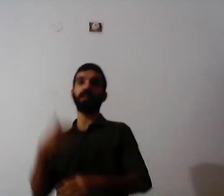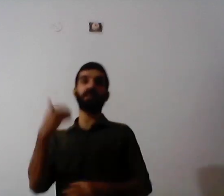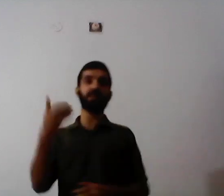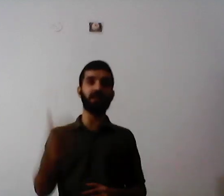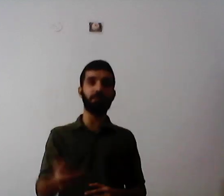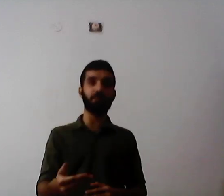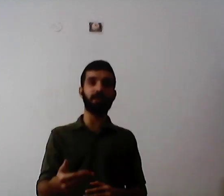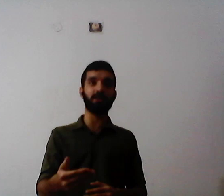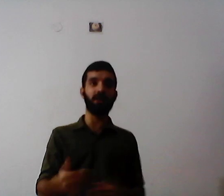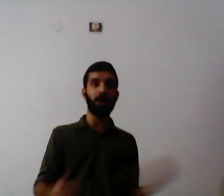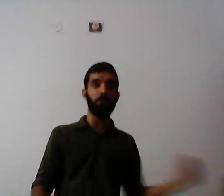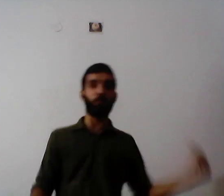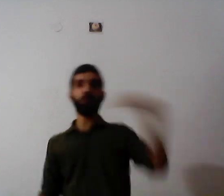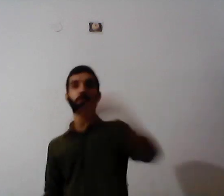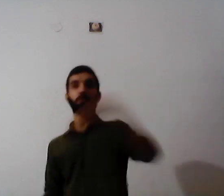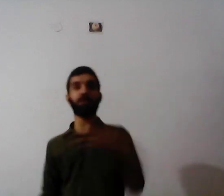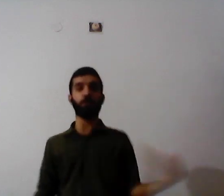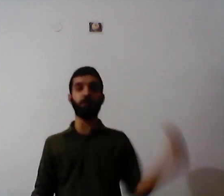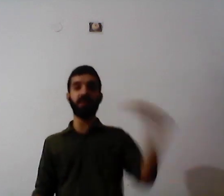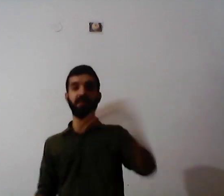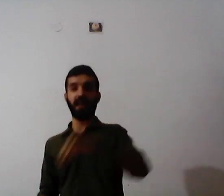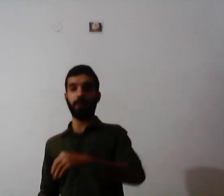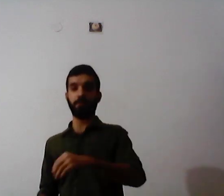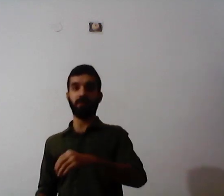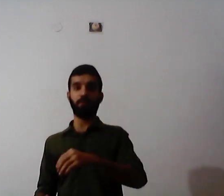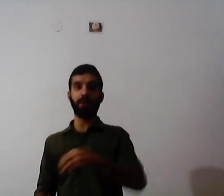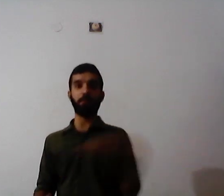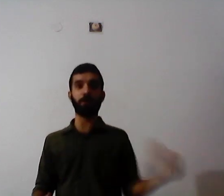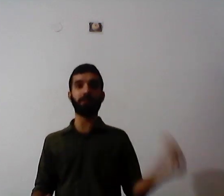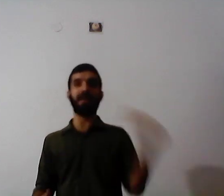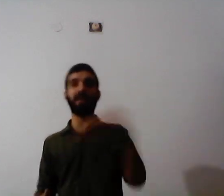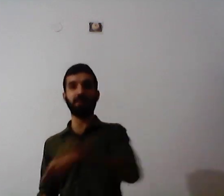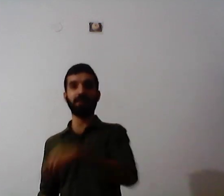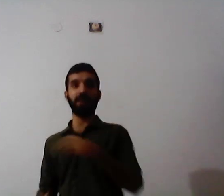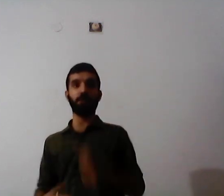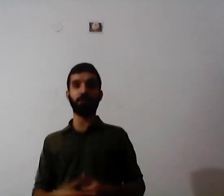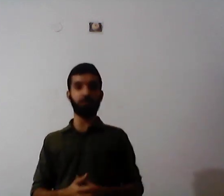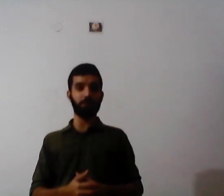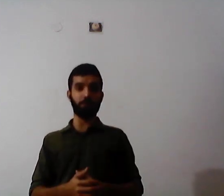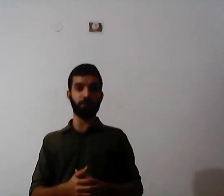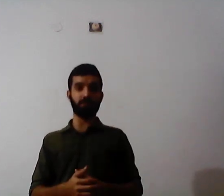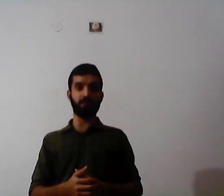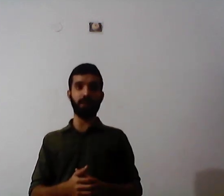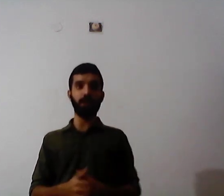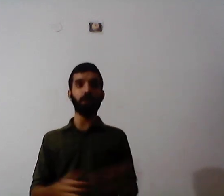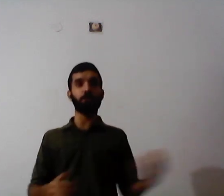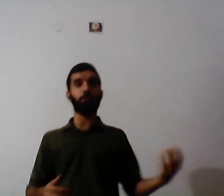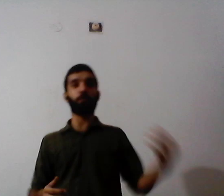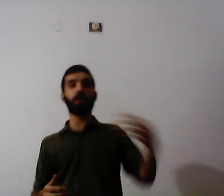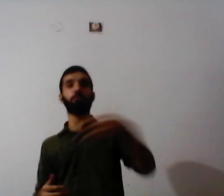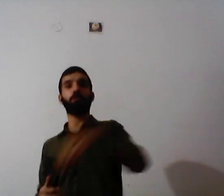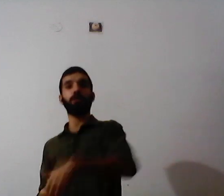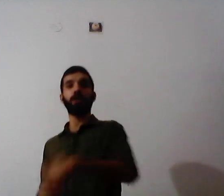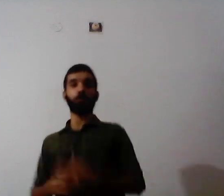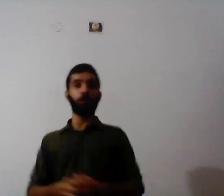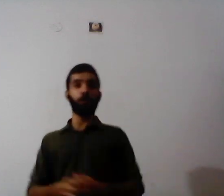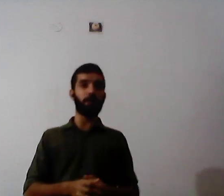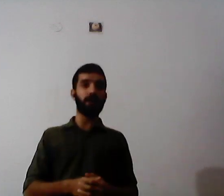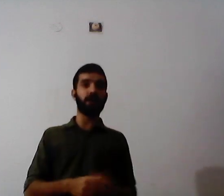the temperature, more and more dissolving will happen. Why? Because that is the endothermic process, right? So more and more solute particles